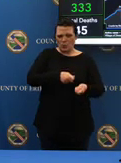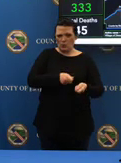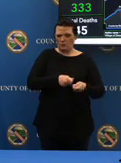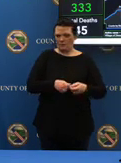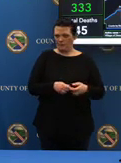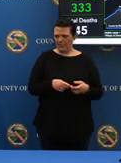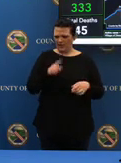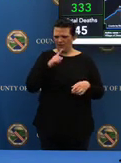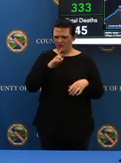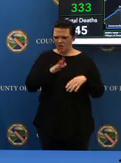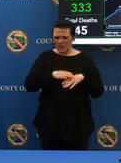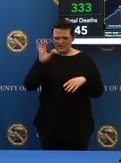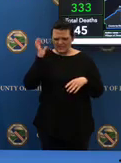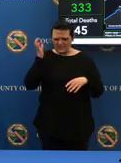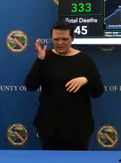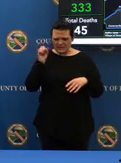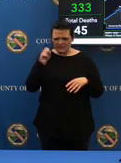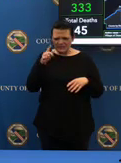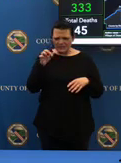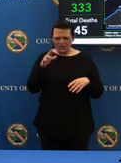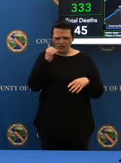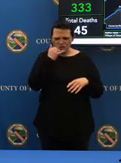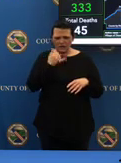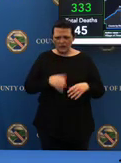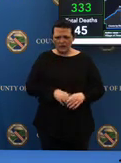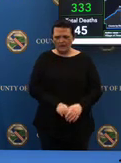Are you on speakerphone or are you on regular phone?